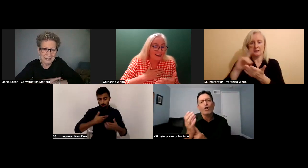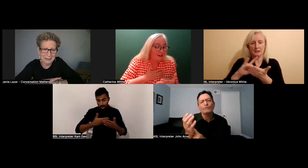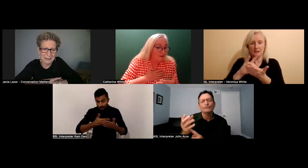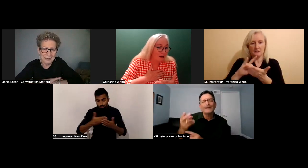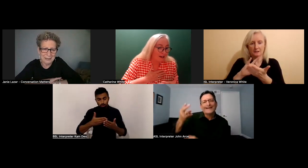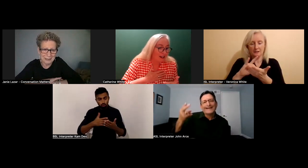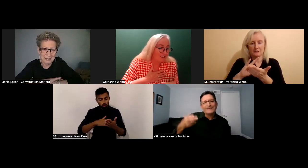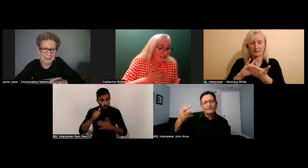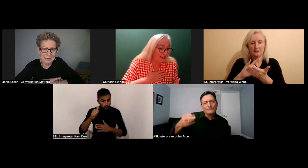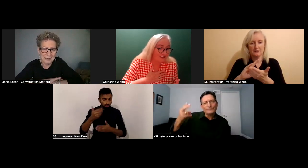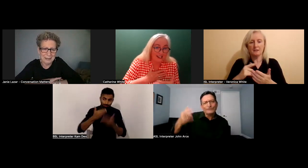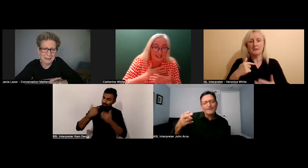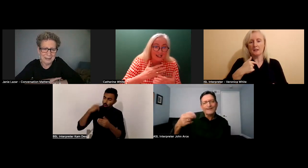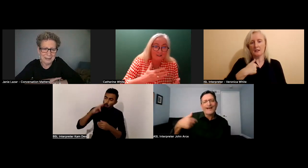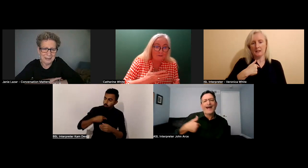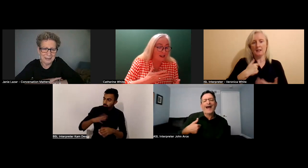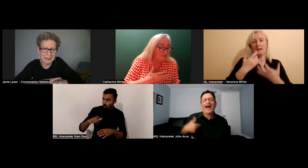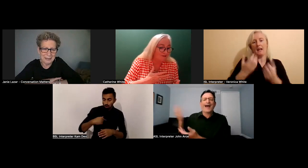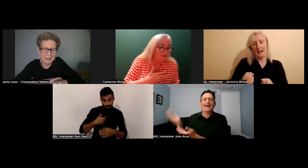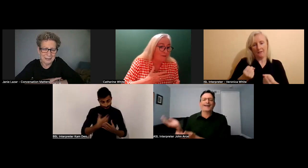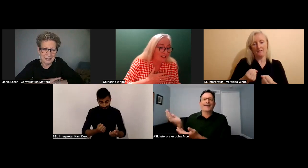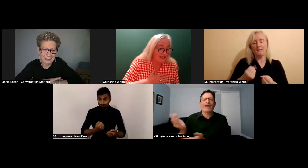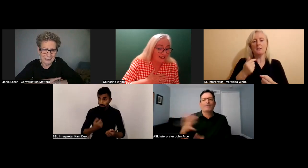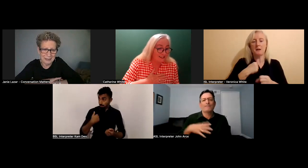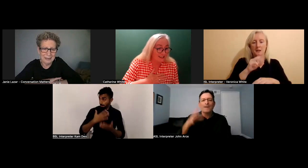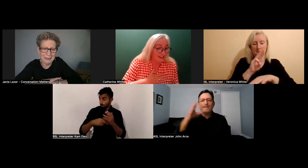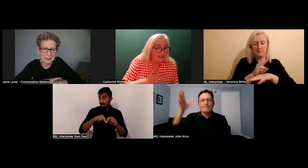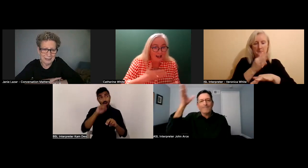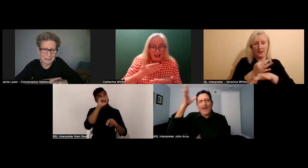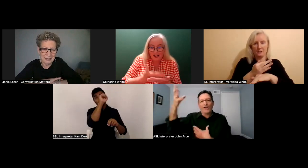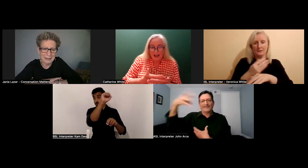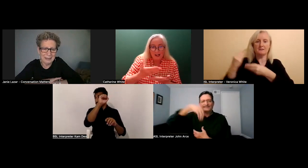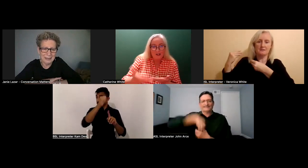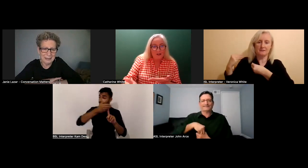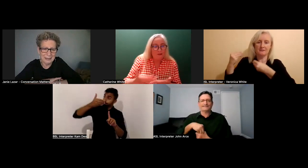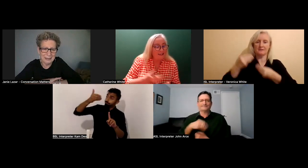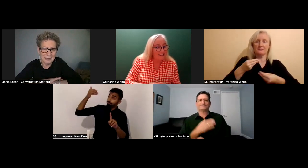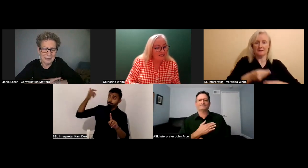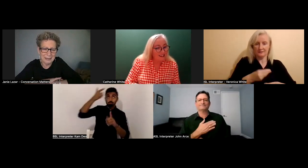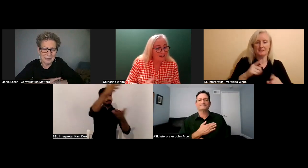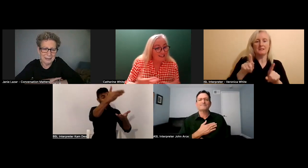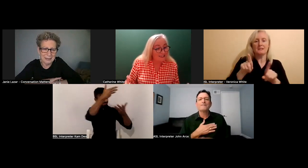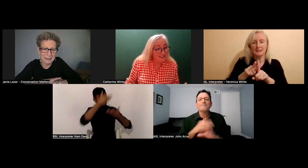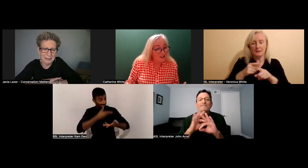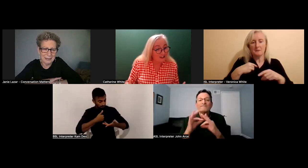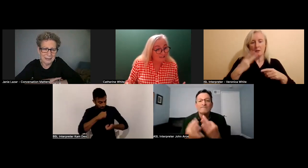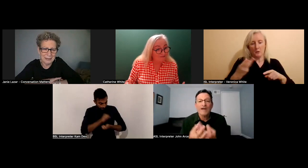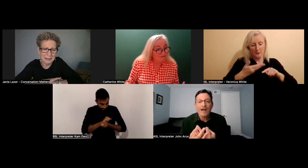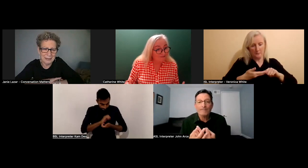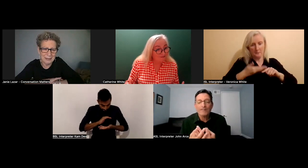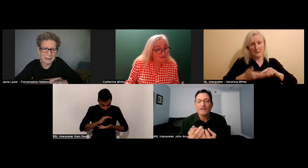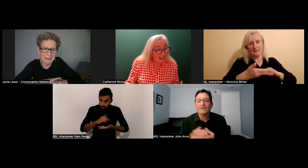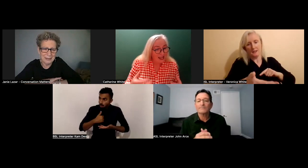carry my parents' legacy, I carry my family's legacy. Passing it on is